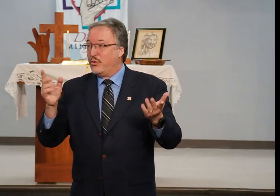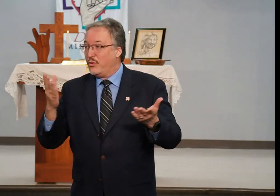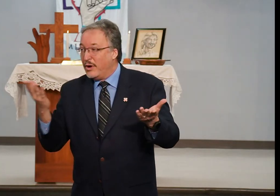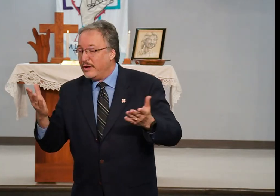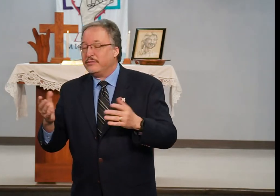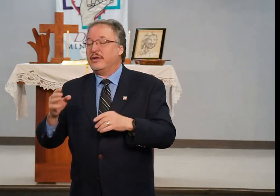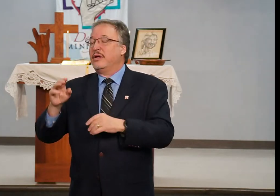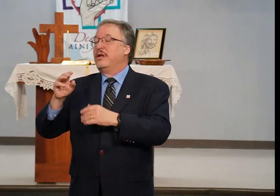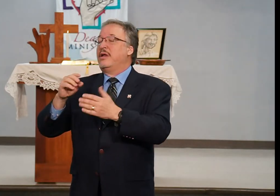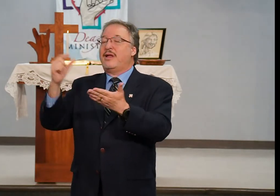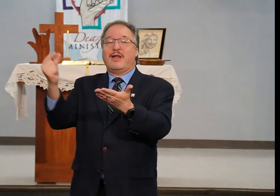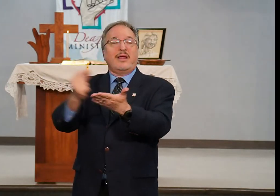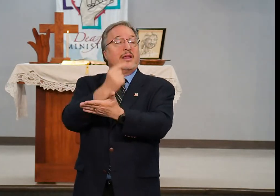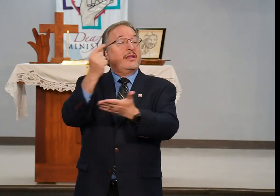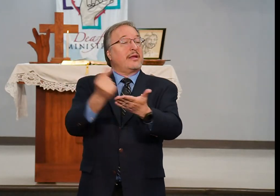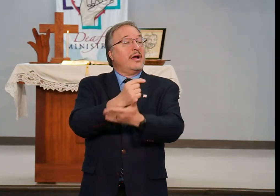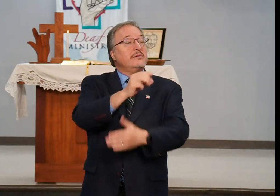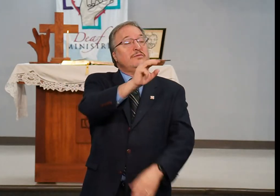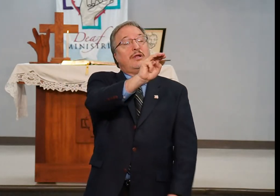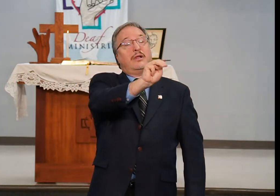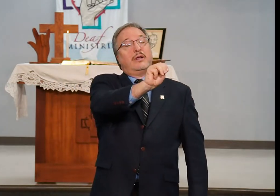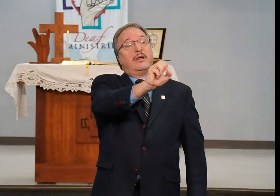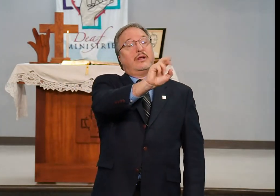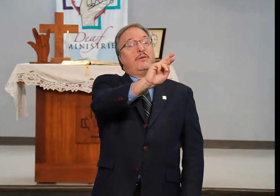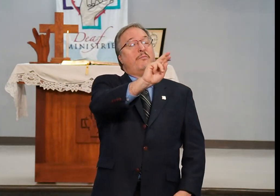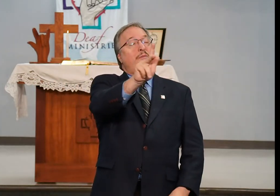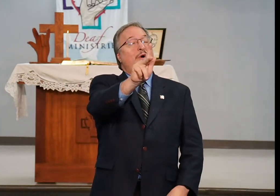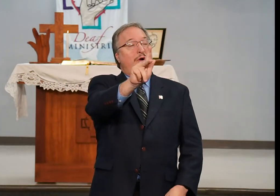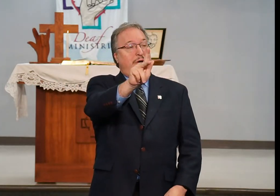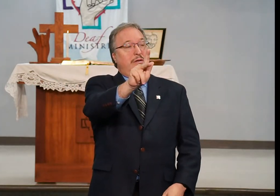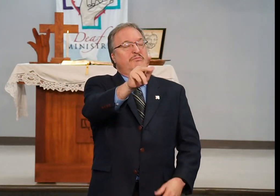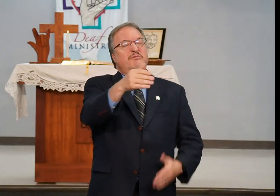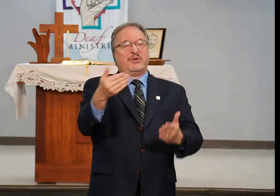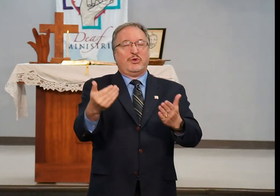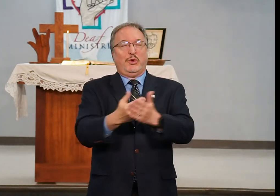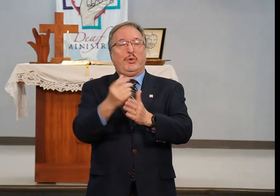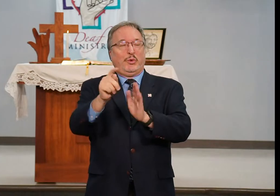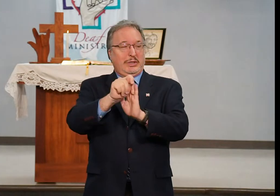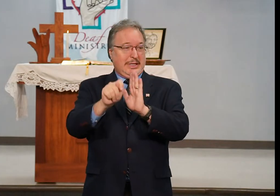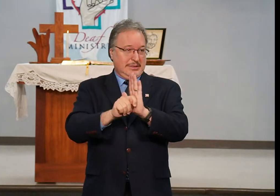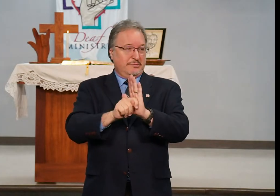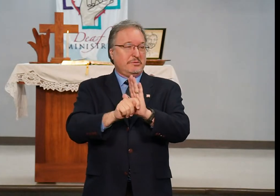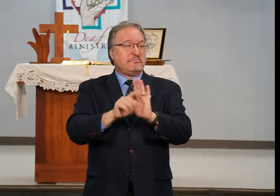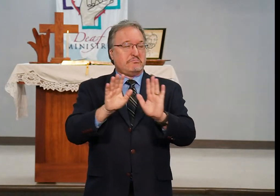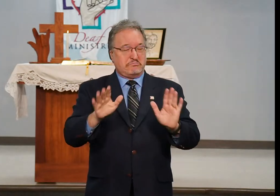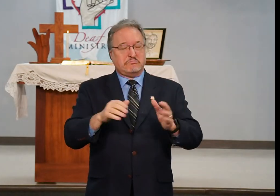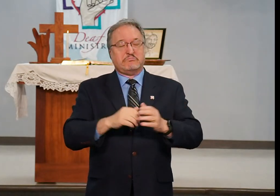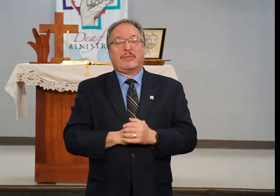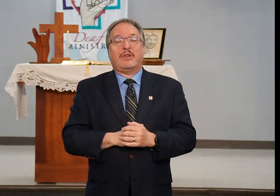So we are fast forwarding to the book of Mark in the New